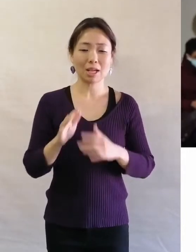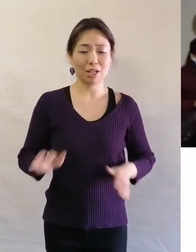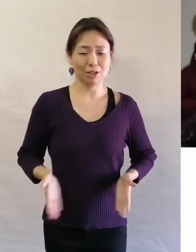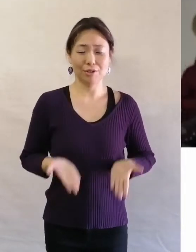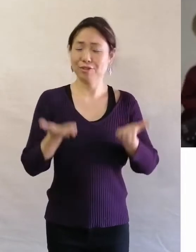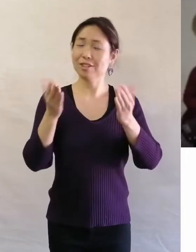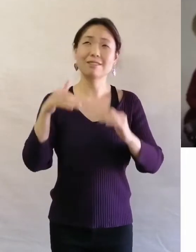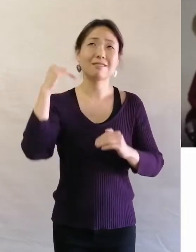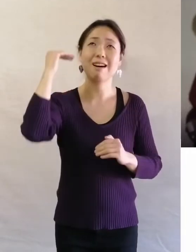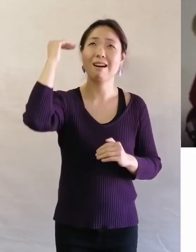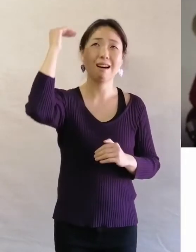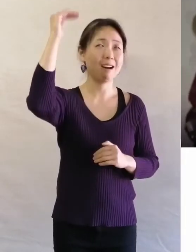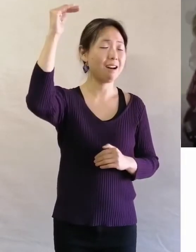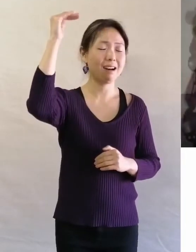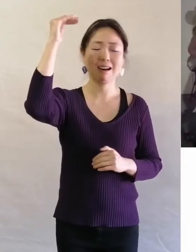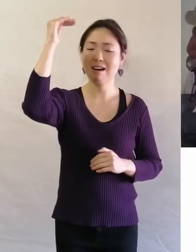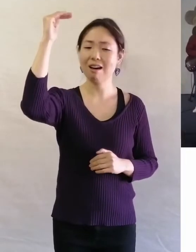Jesus lifted.